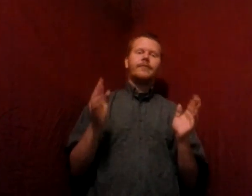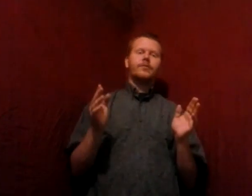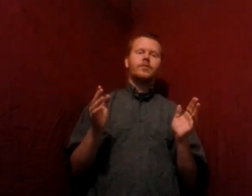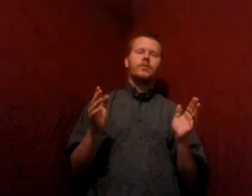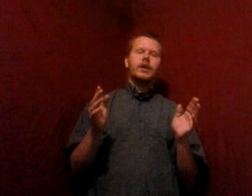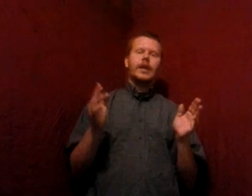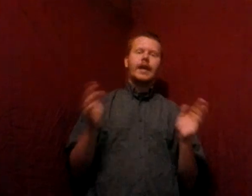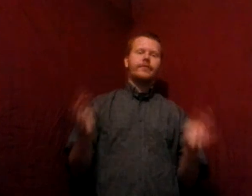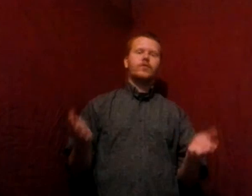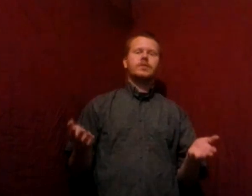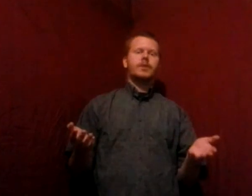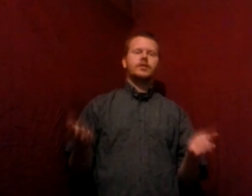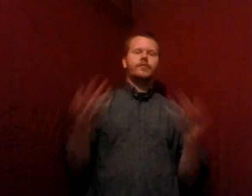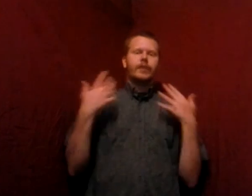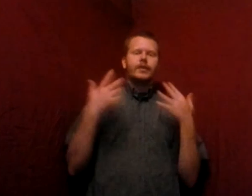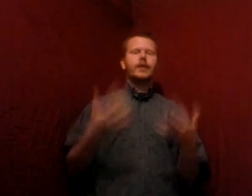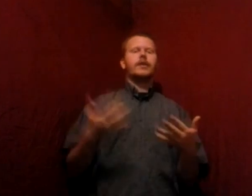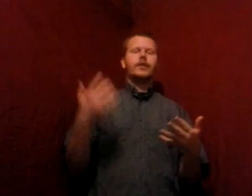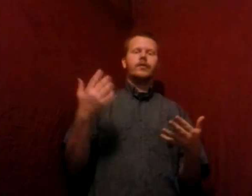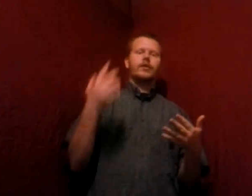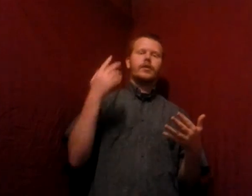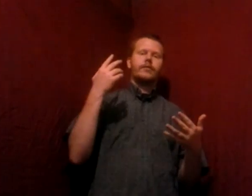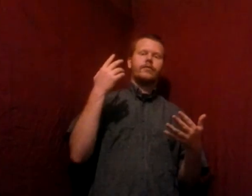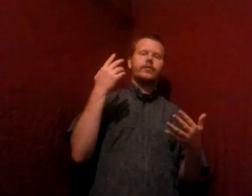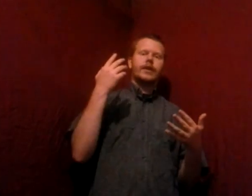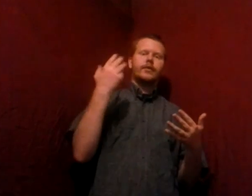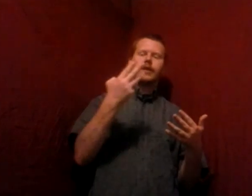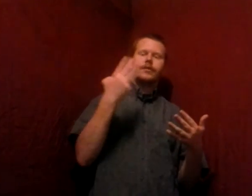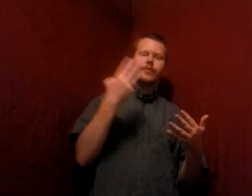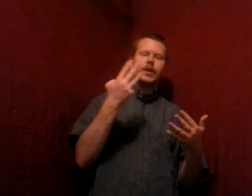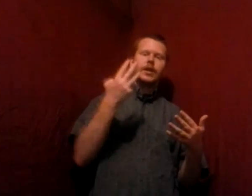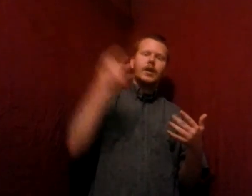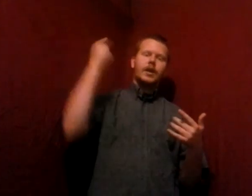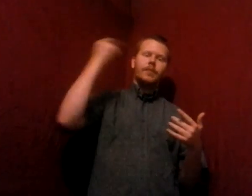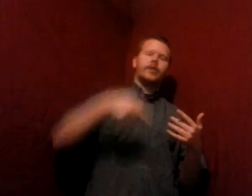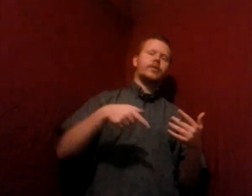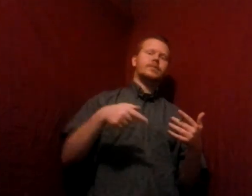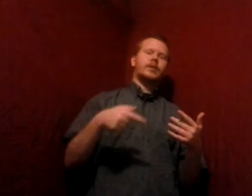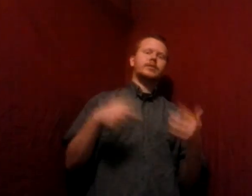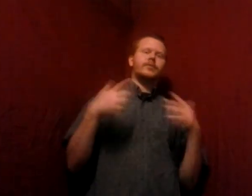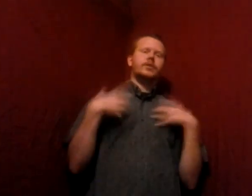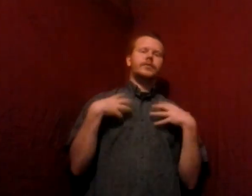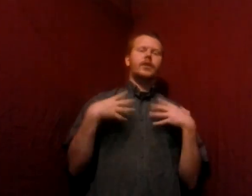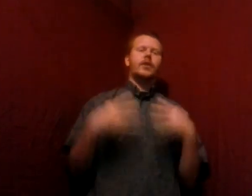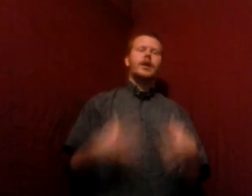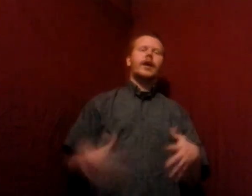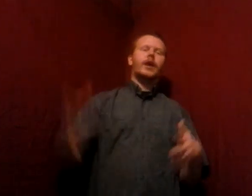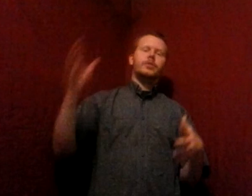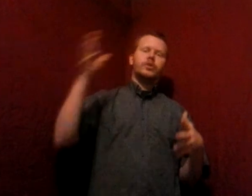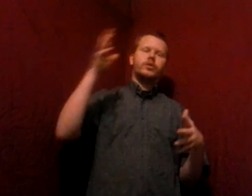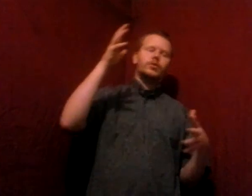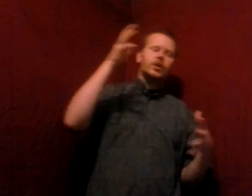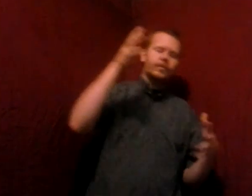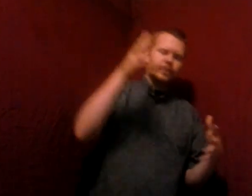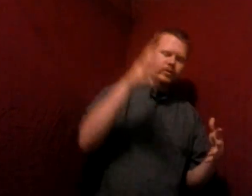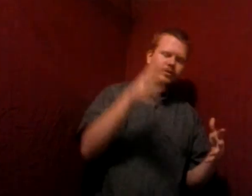after an after response of my night here for day that three put it in response for this video and i'll be sure to post